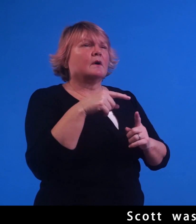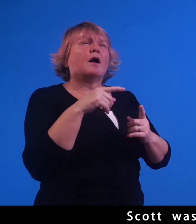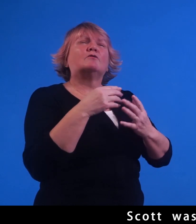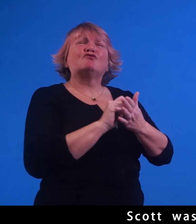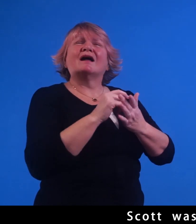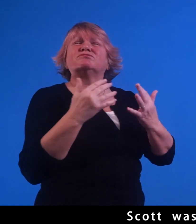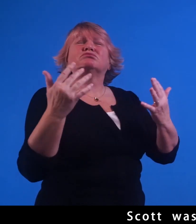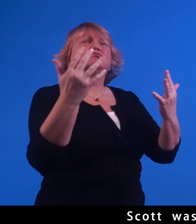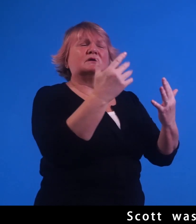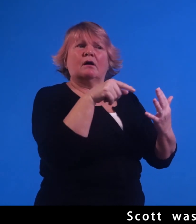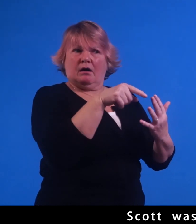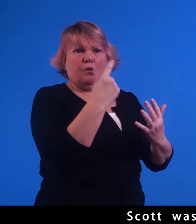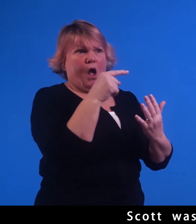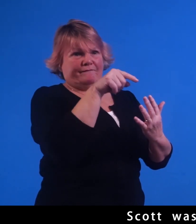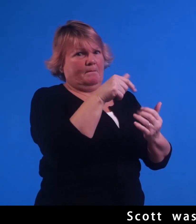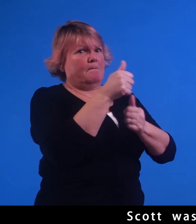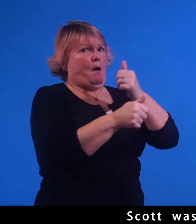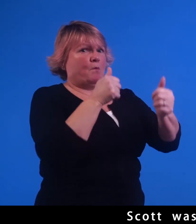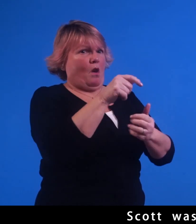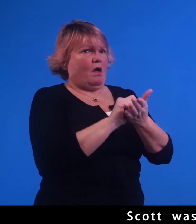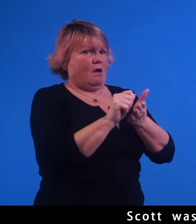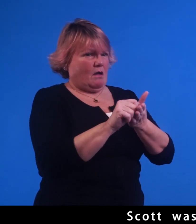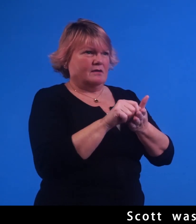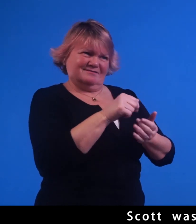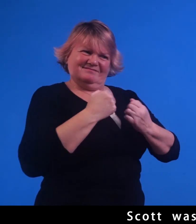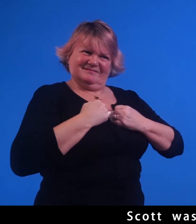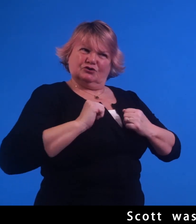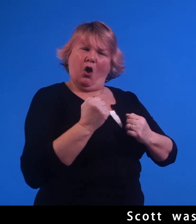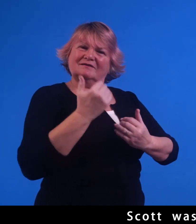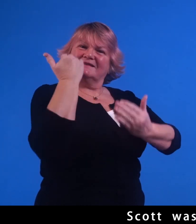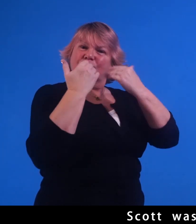Scott was one of the most popular writers in Scotland's history.